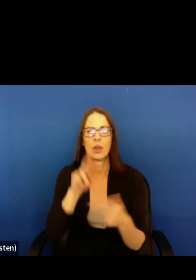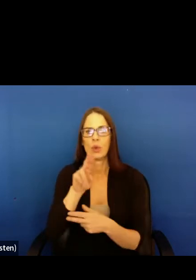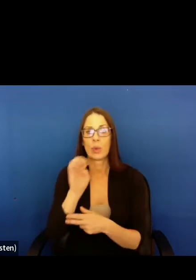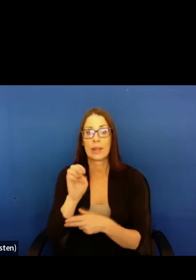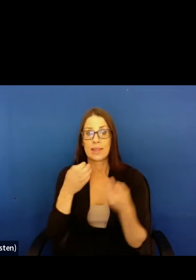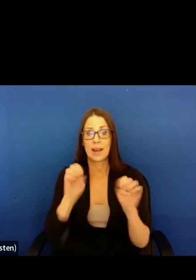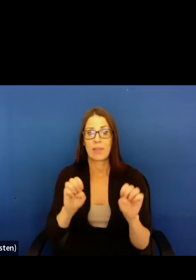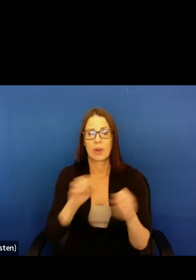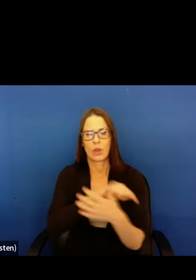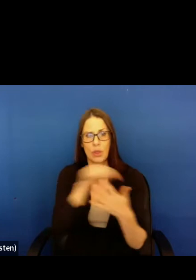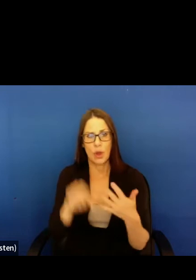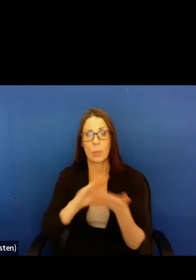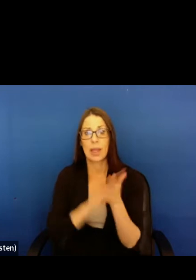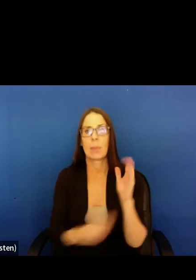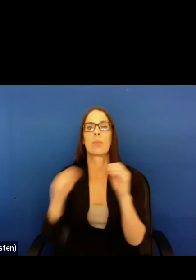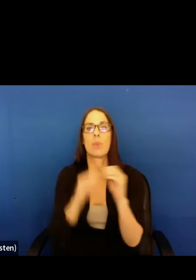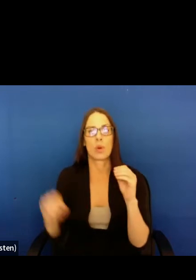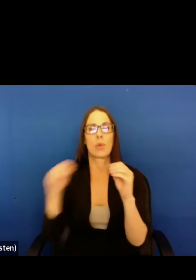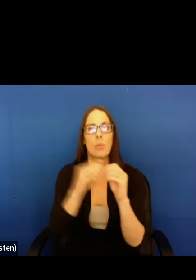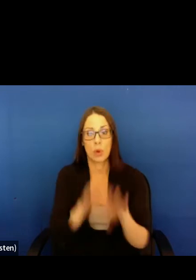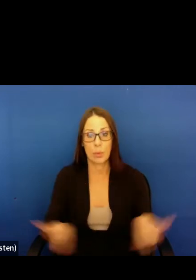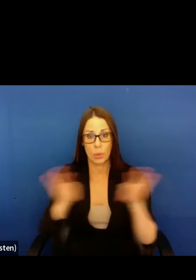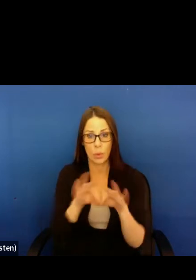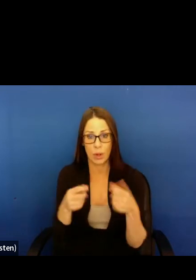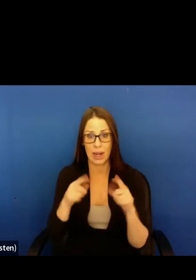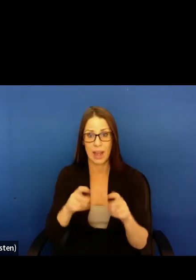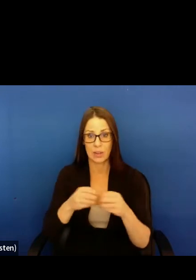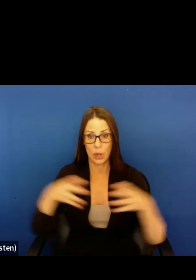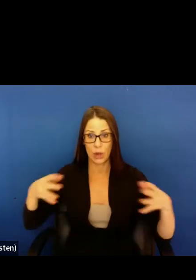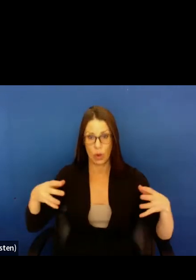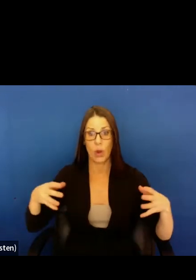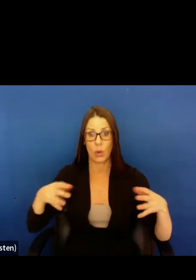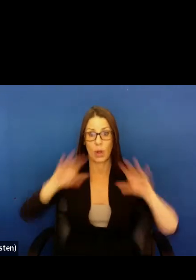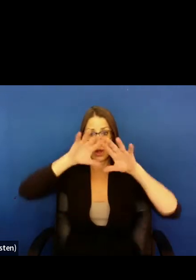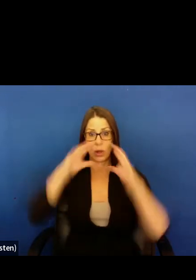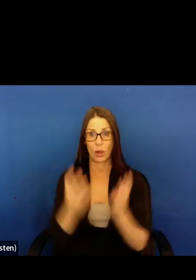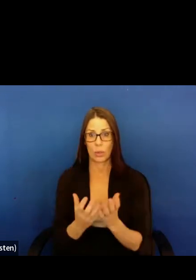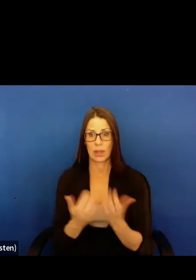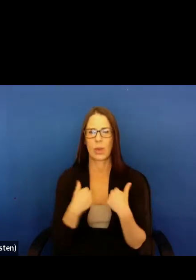more important as we grow globally. So we have a department that supports that.